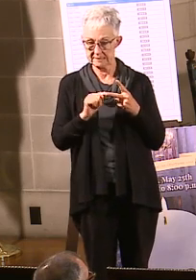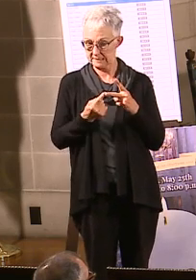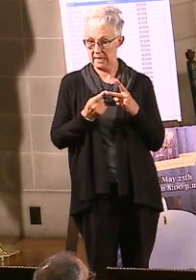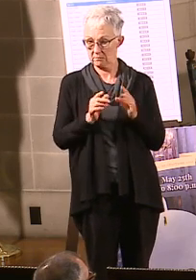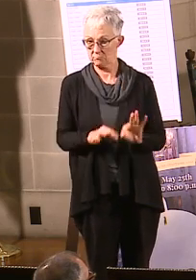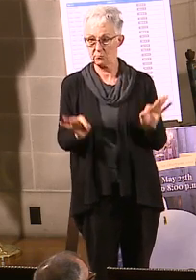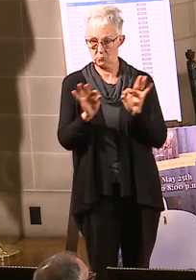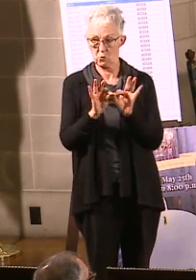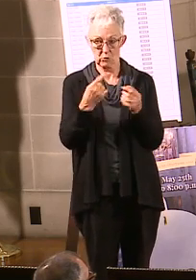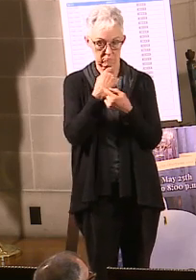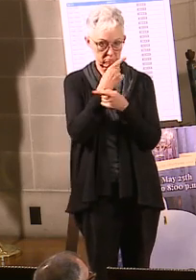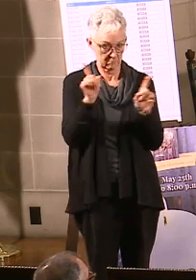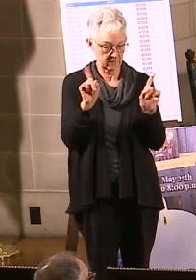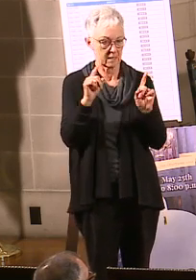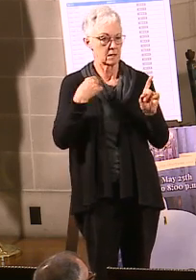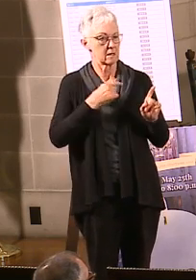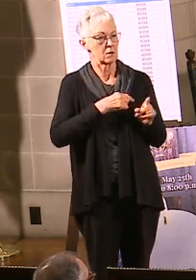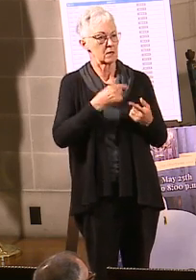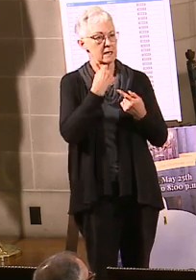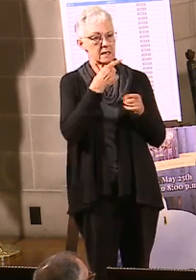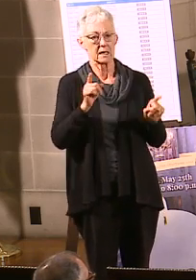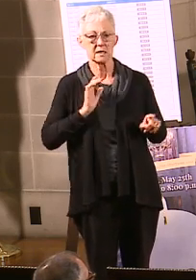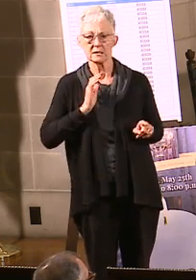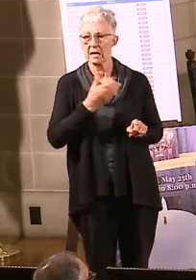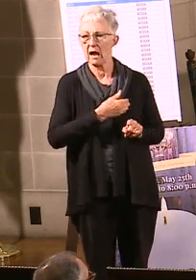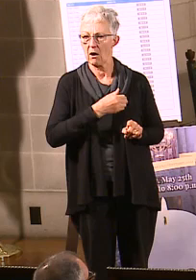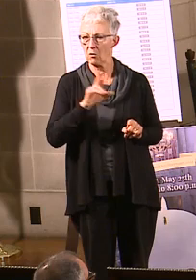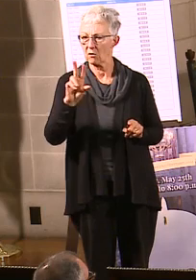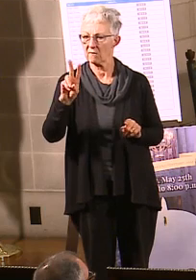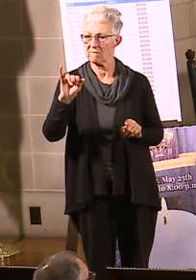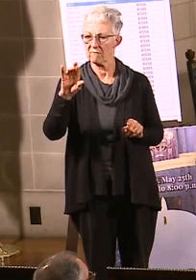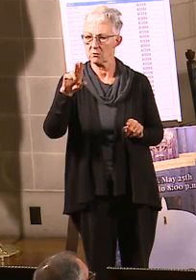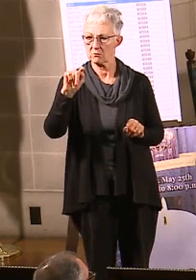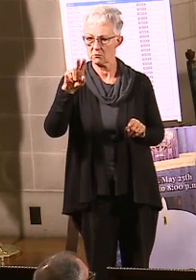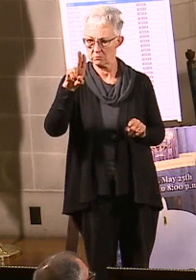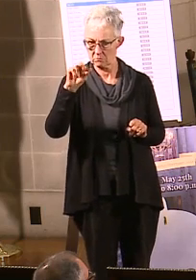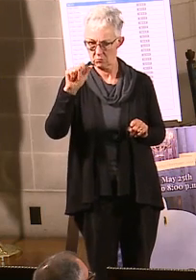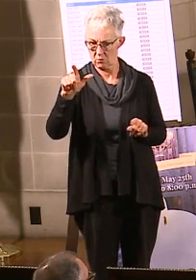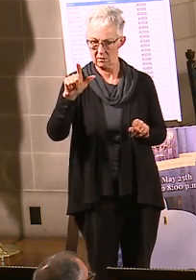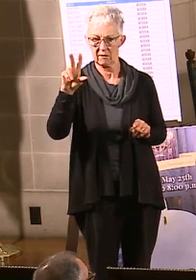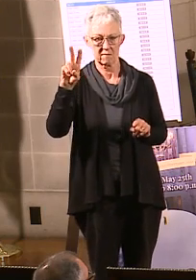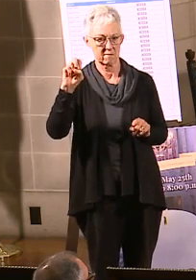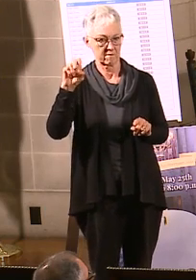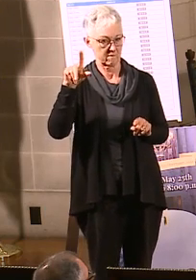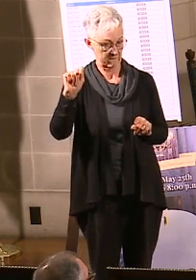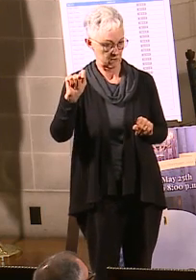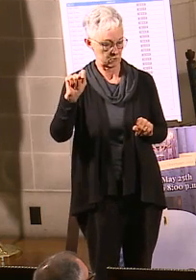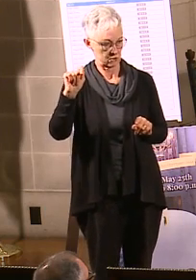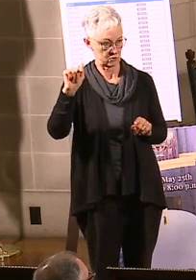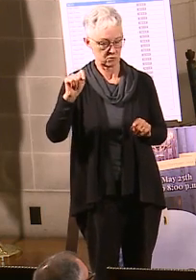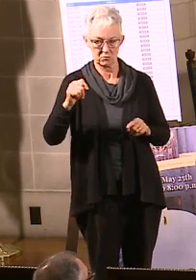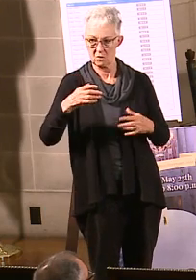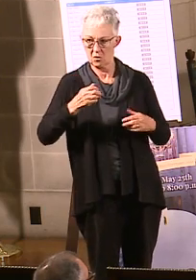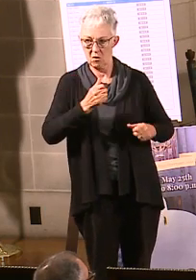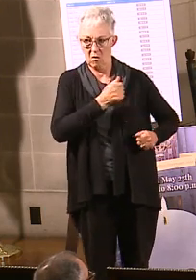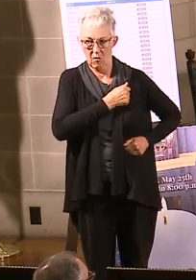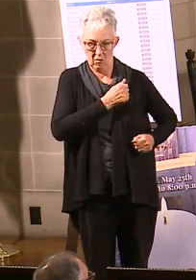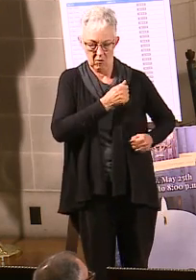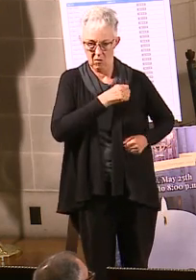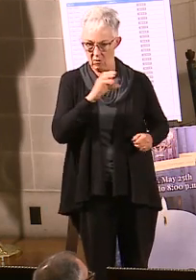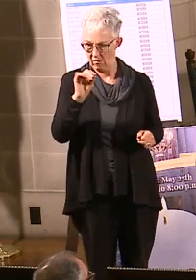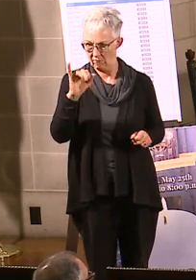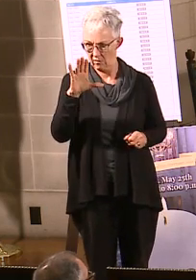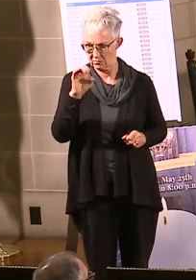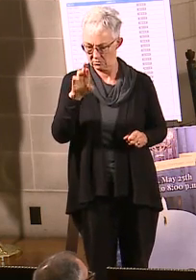is today we're announcing our virtual veteran service officer. On March 23rd, the United States Department of Veterans